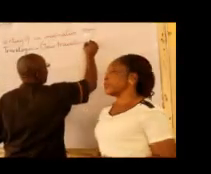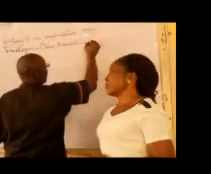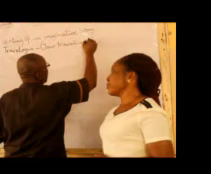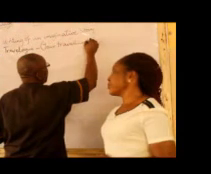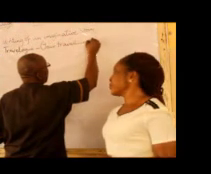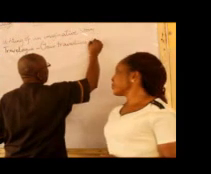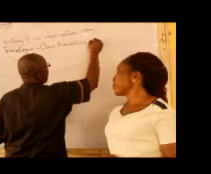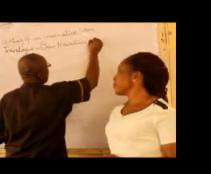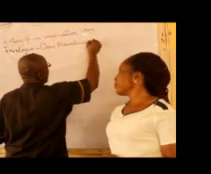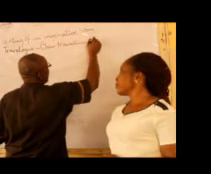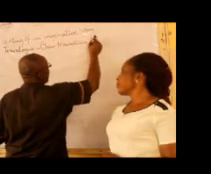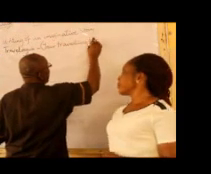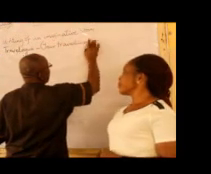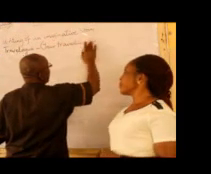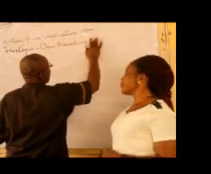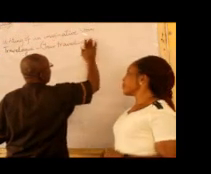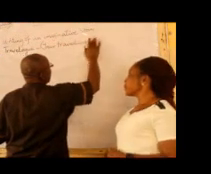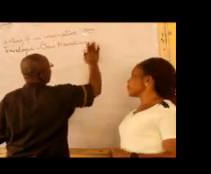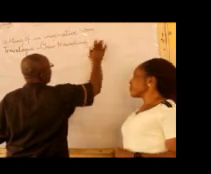experience.